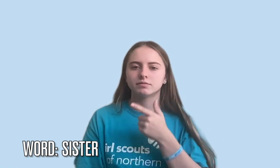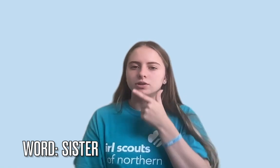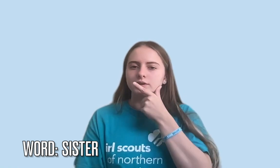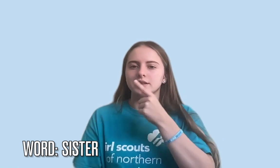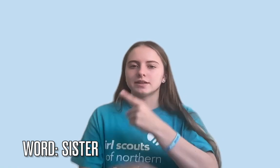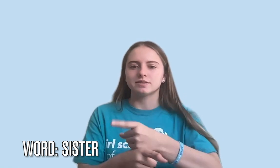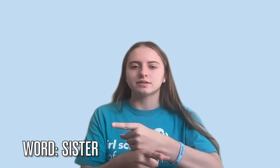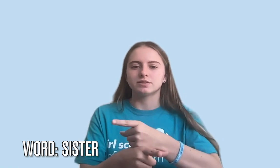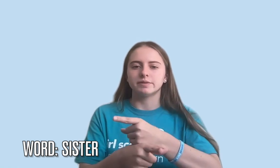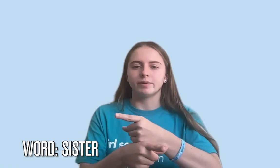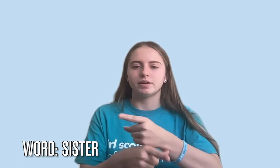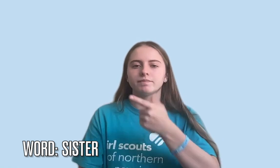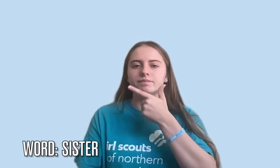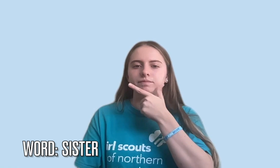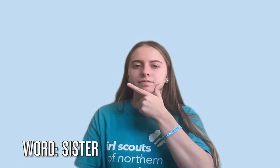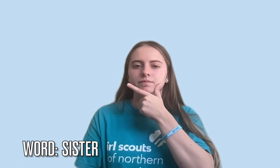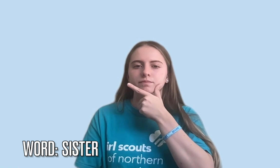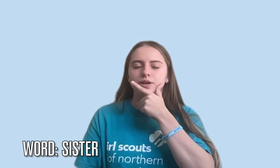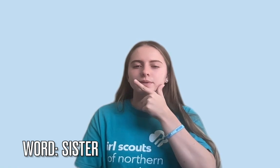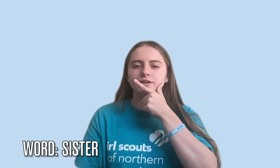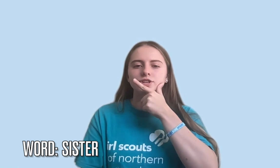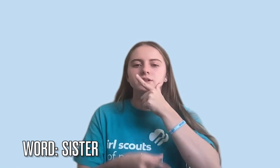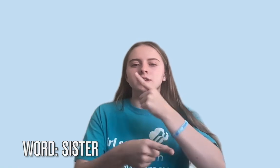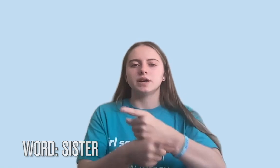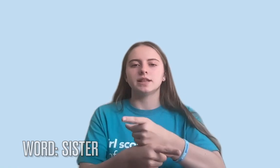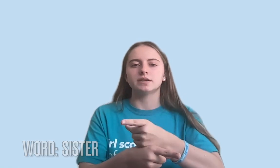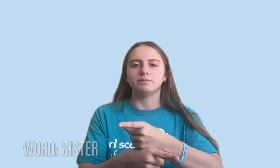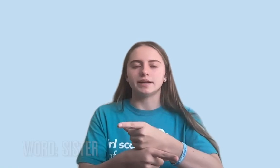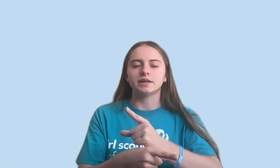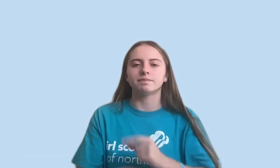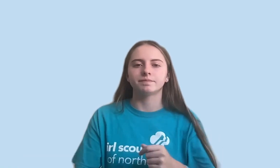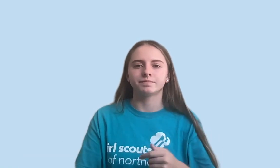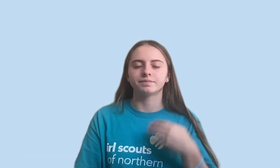go like this, simply. Bring it by your chin and then combine them.